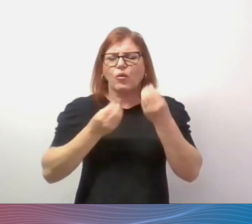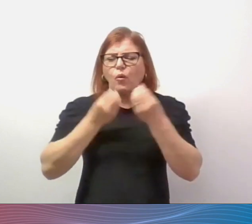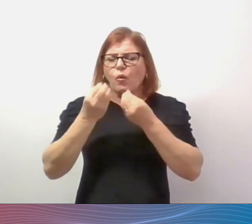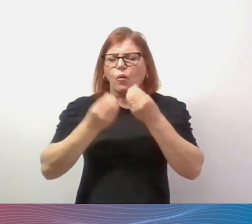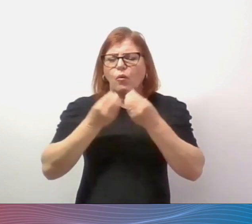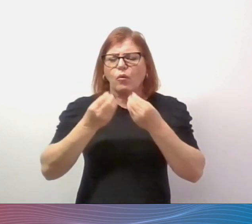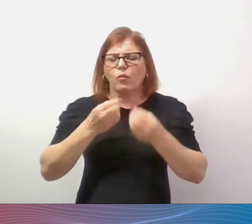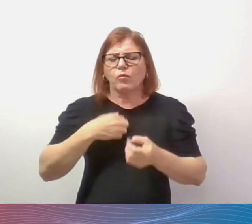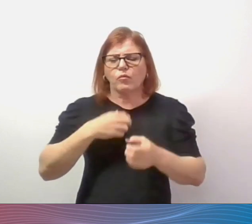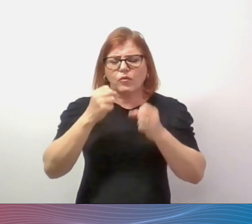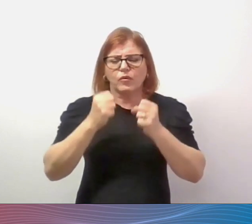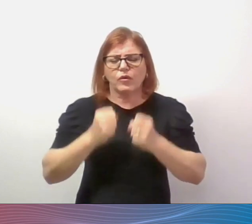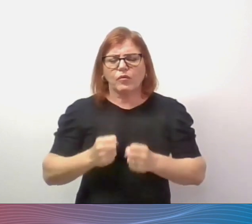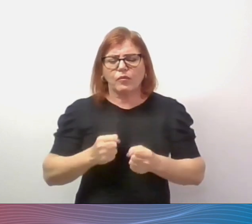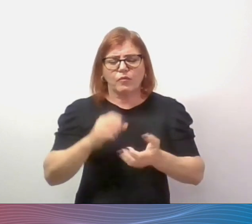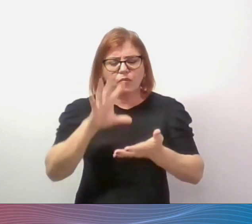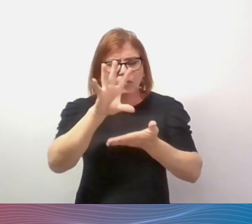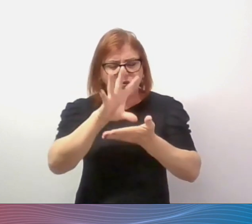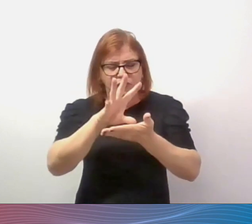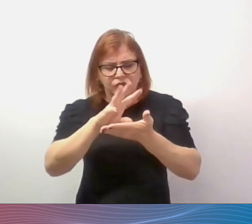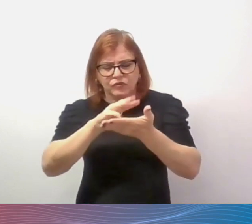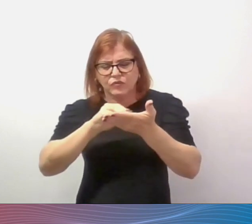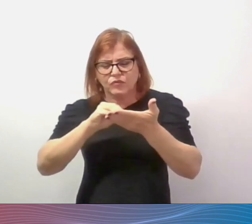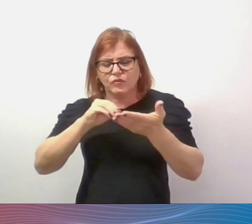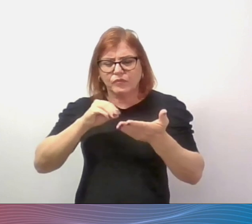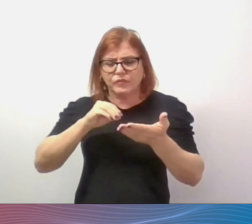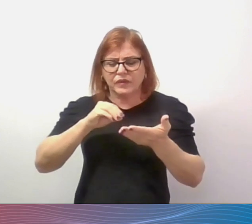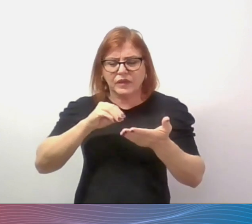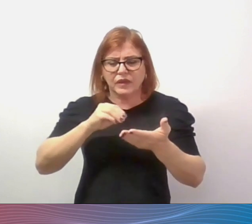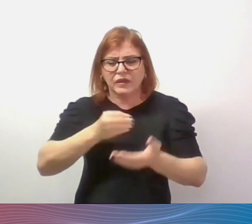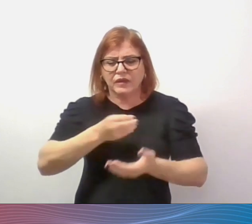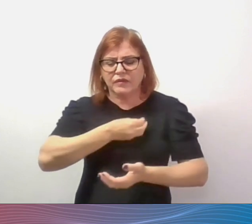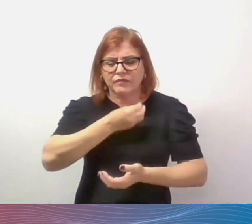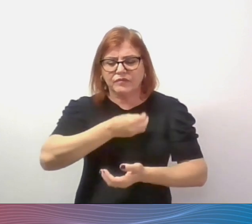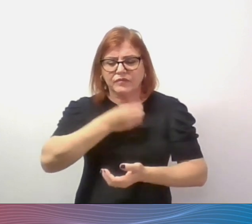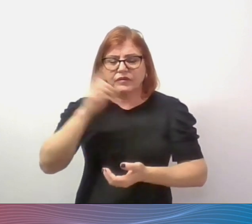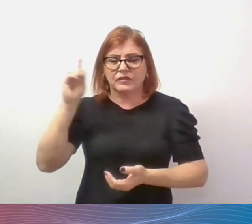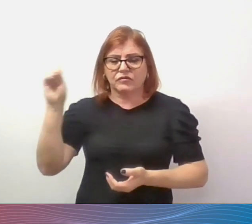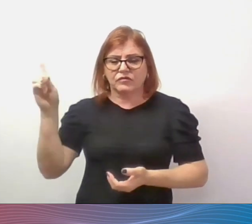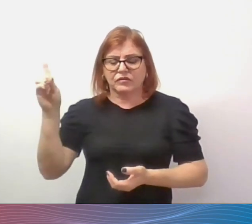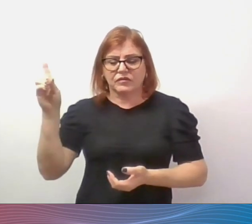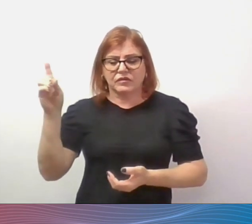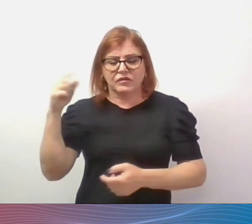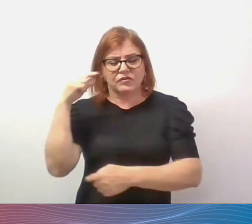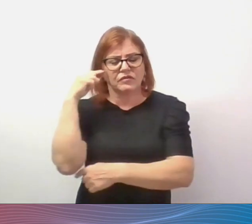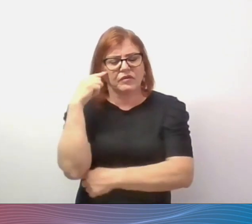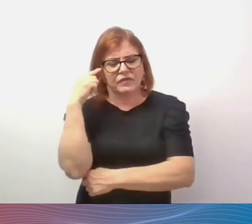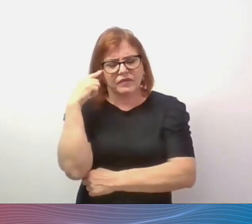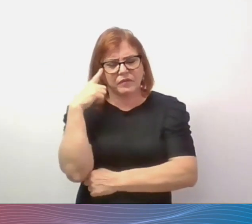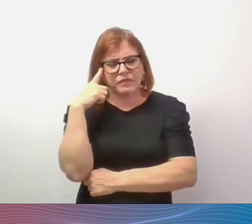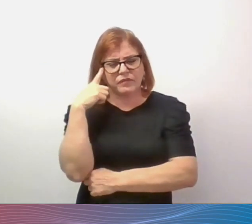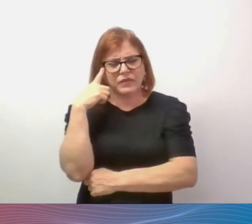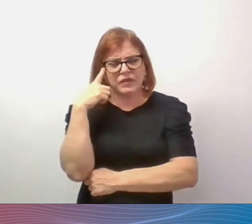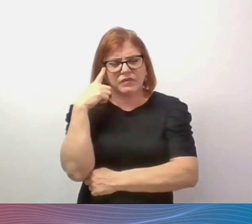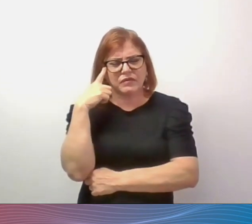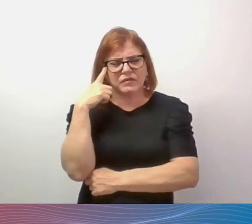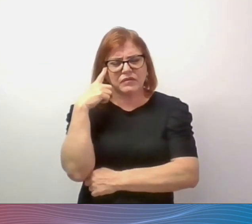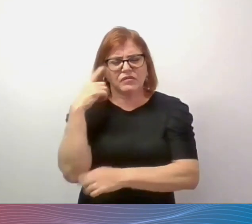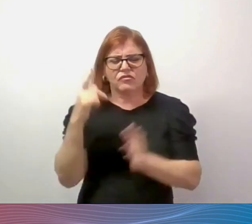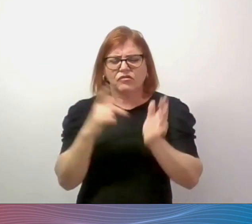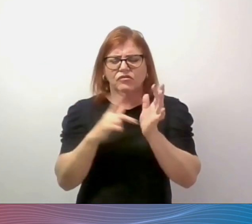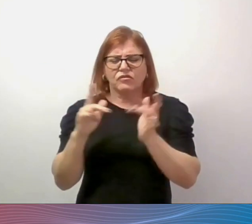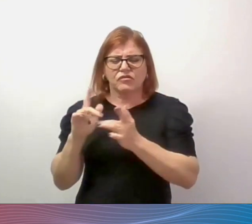God? Aí você considera, em meu lugar, se Jesus estivesse no meu lugar, que ele faria?